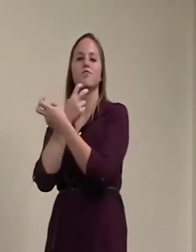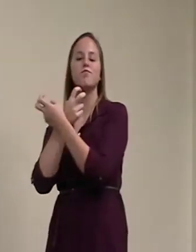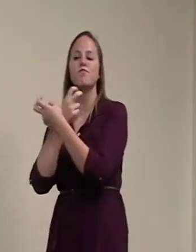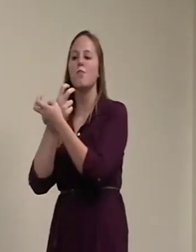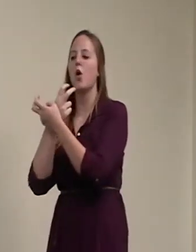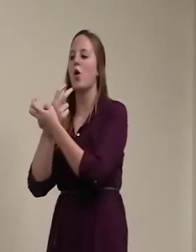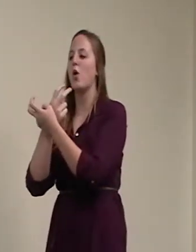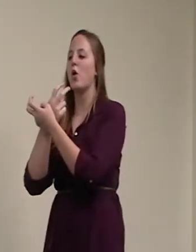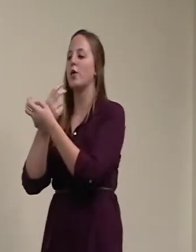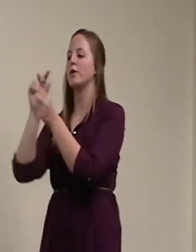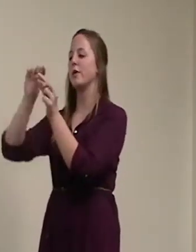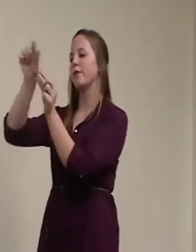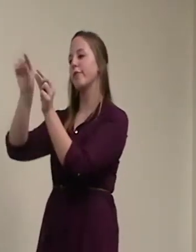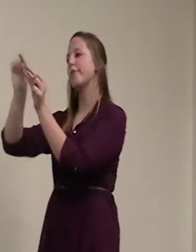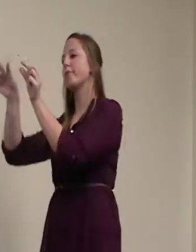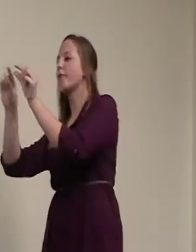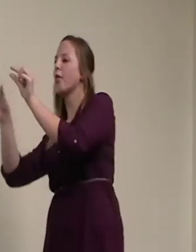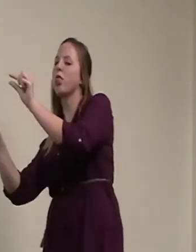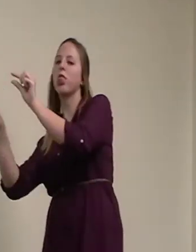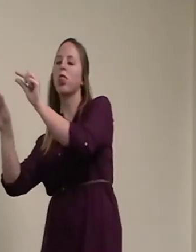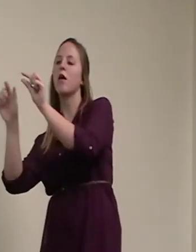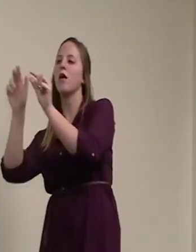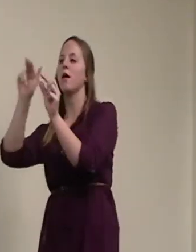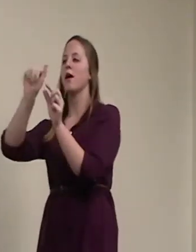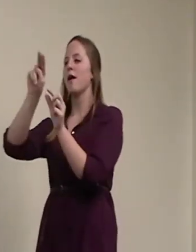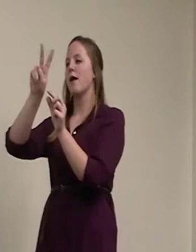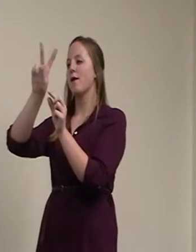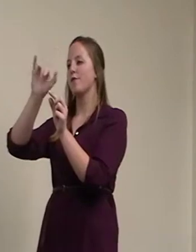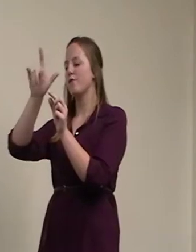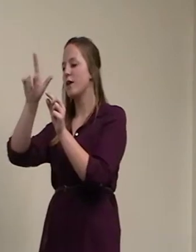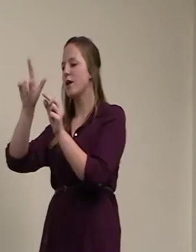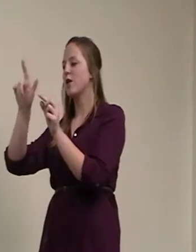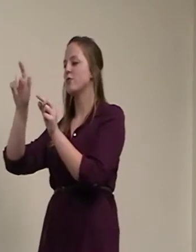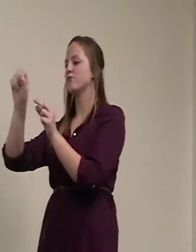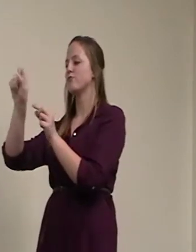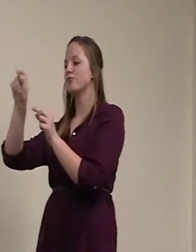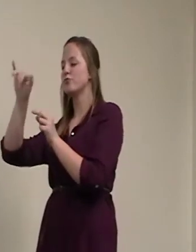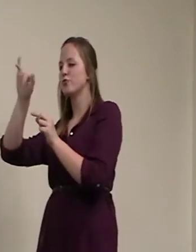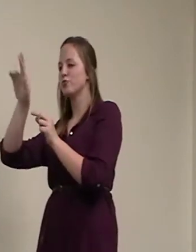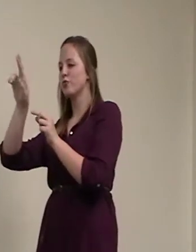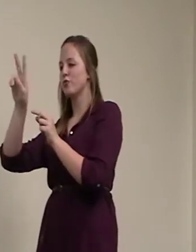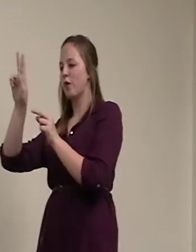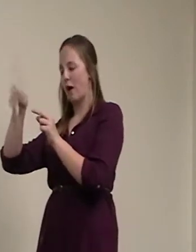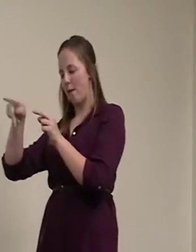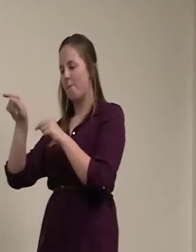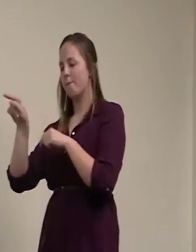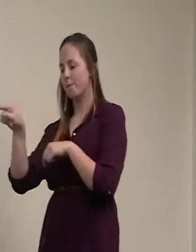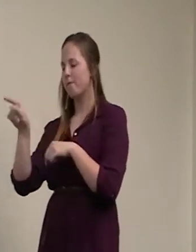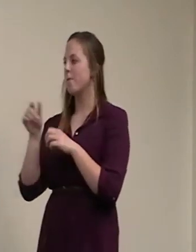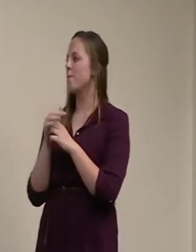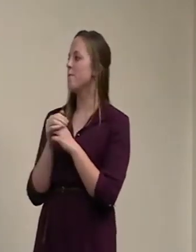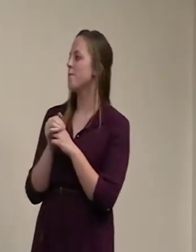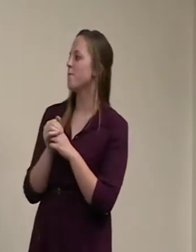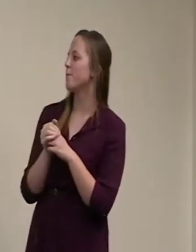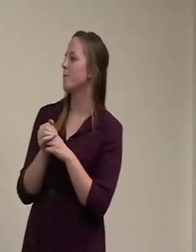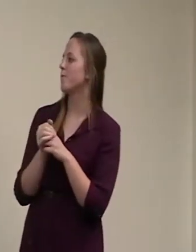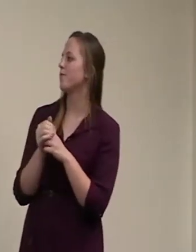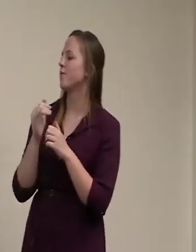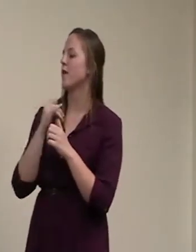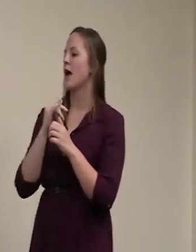the hammer, anvil, and stirrup. Those three bones, the eardrum, and then this tube right here, which is cut off in this